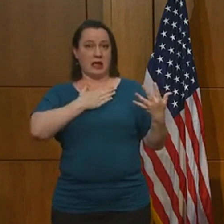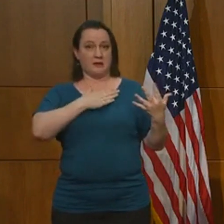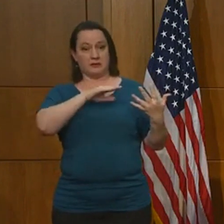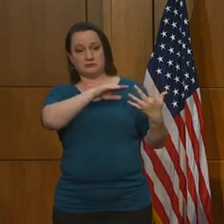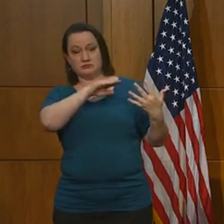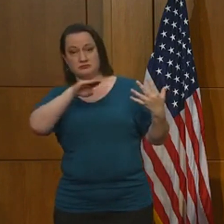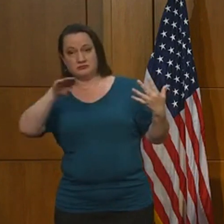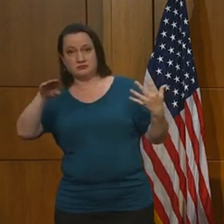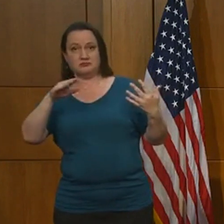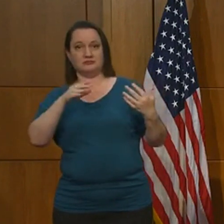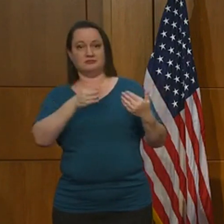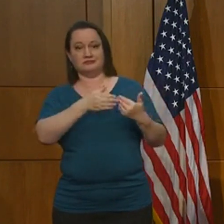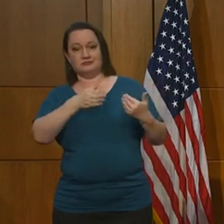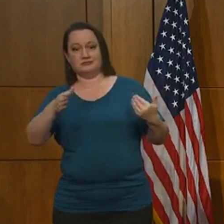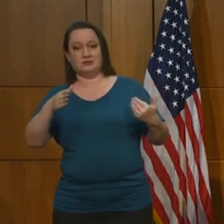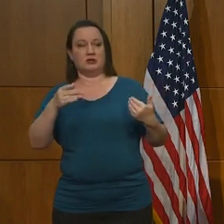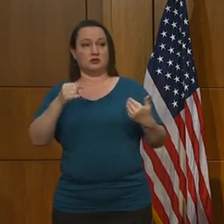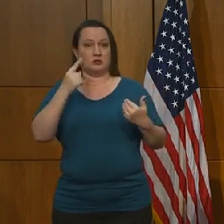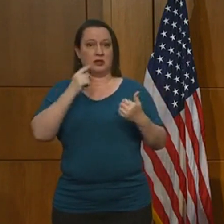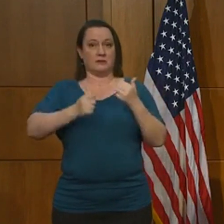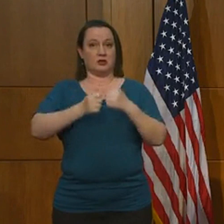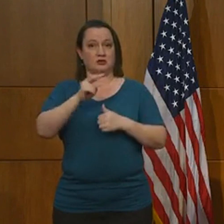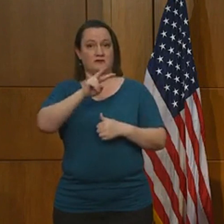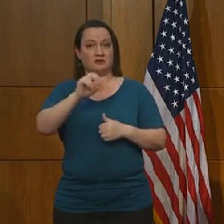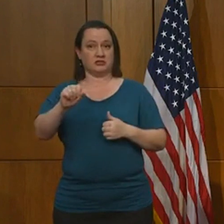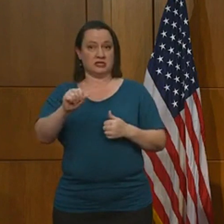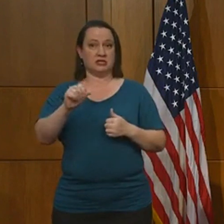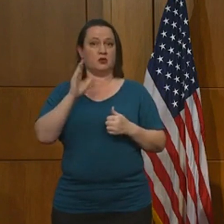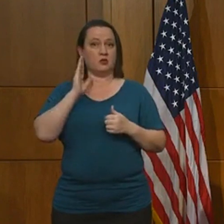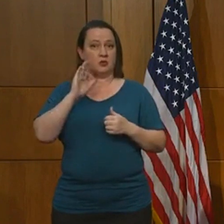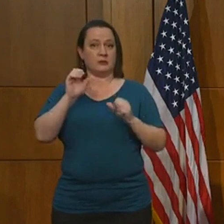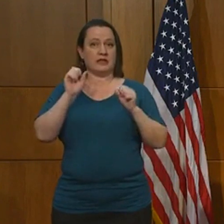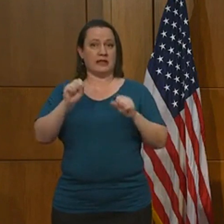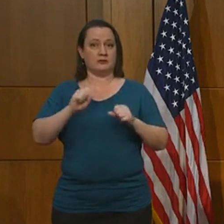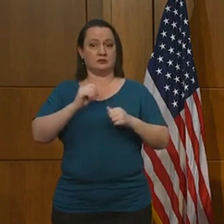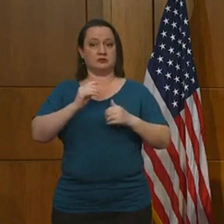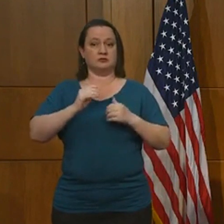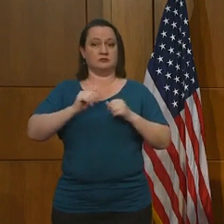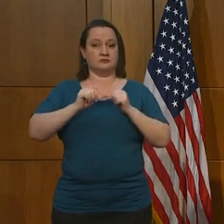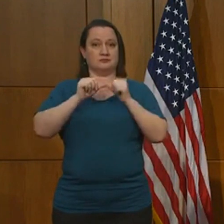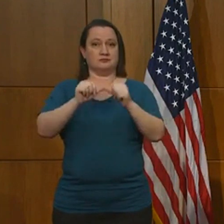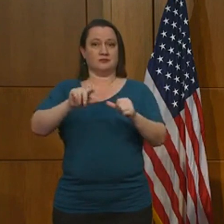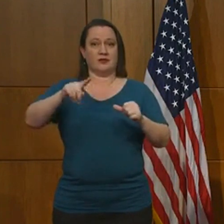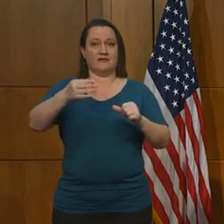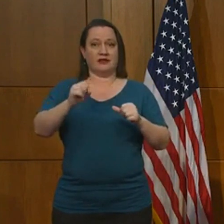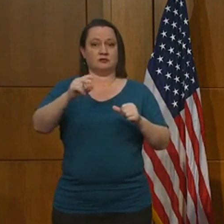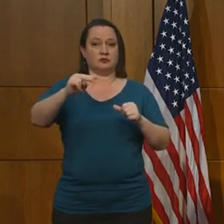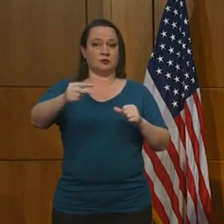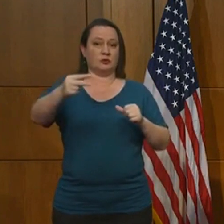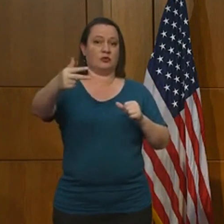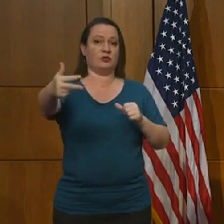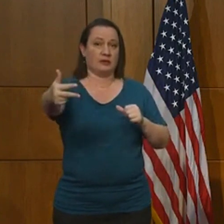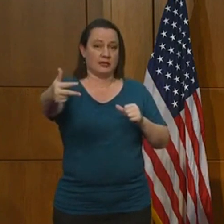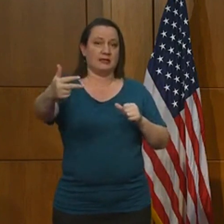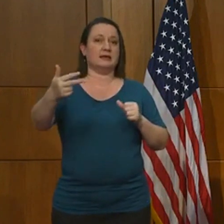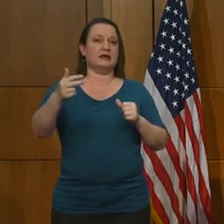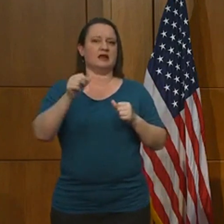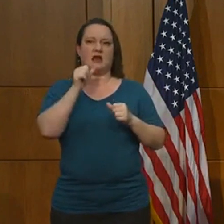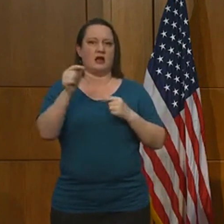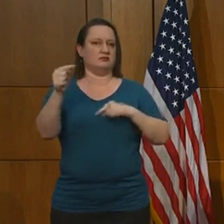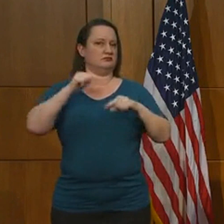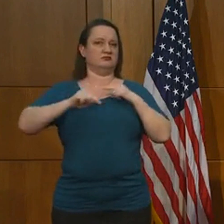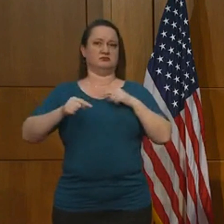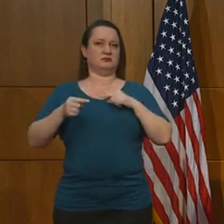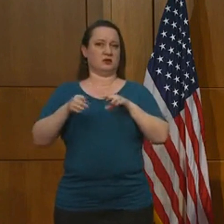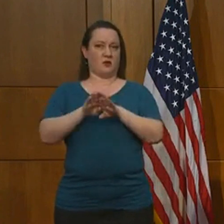through the phases and not go backward? The question is, am I pleased with the way the statistics and the data are trending?